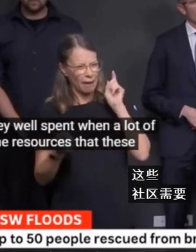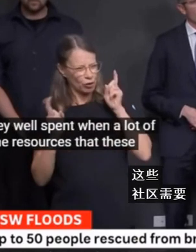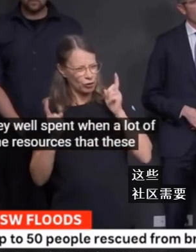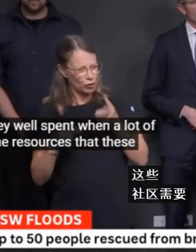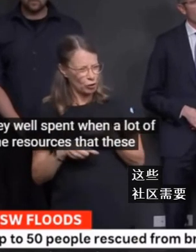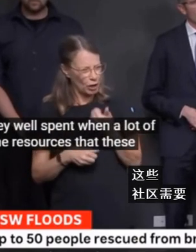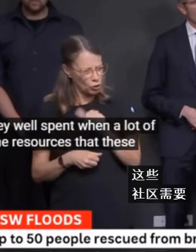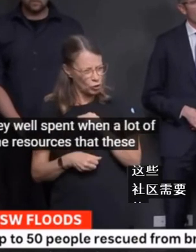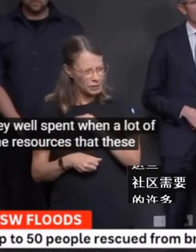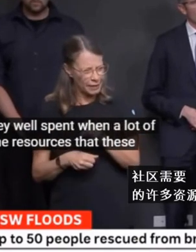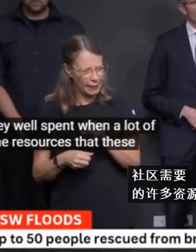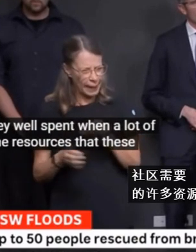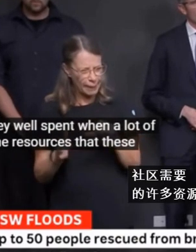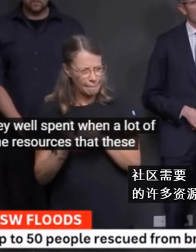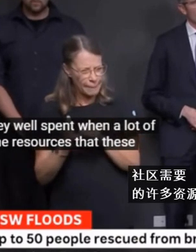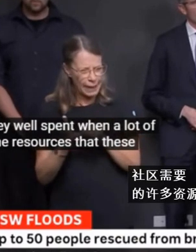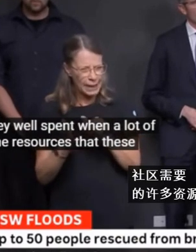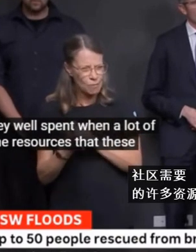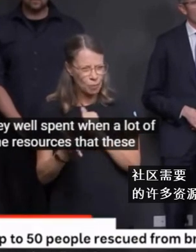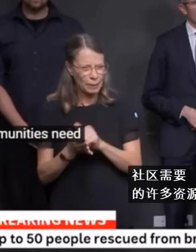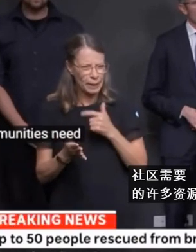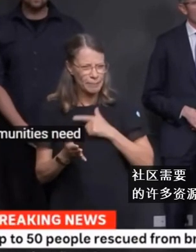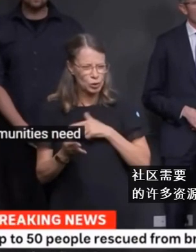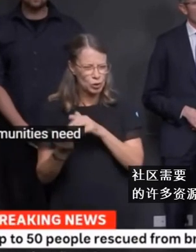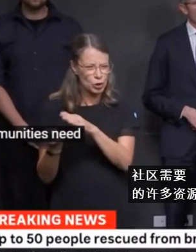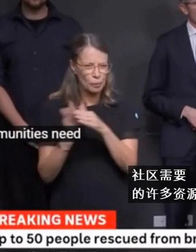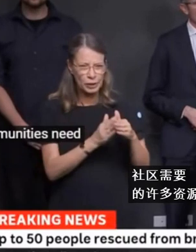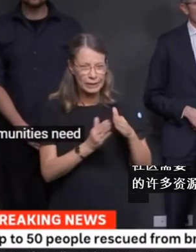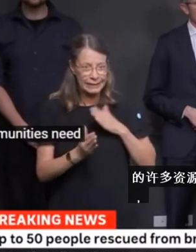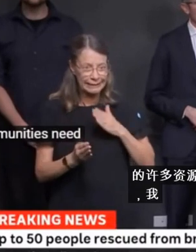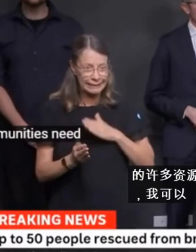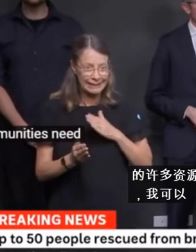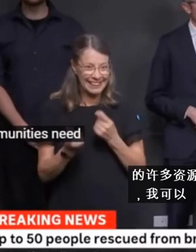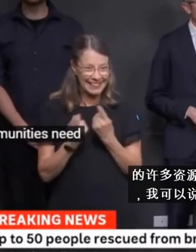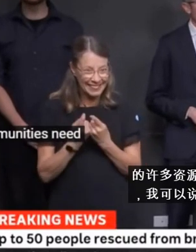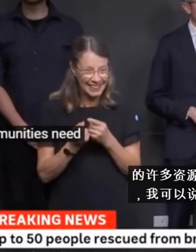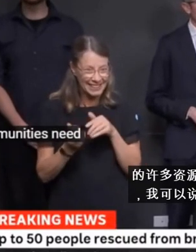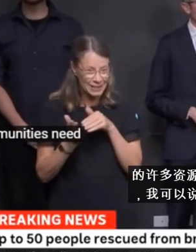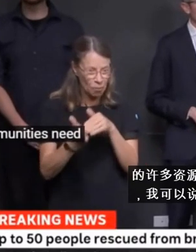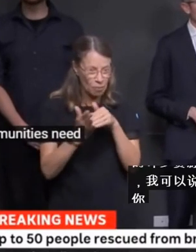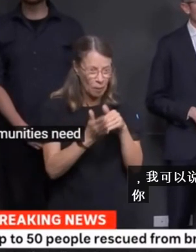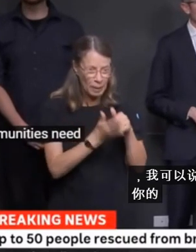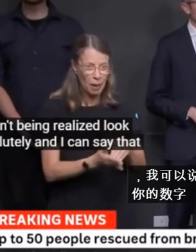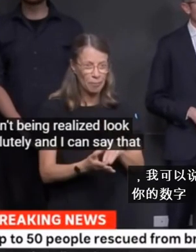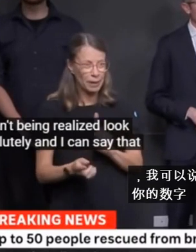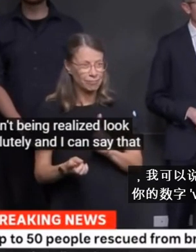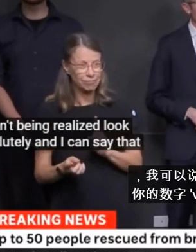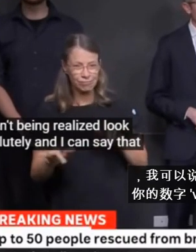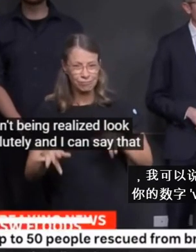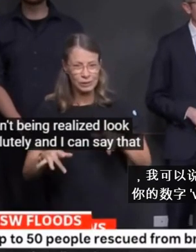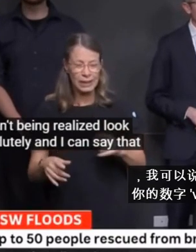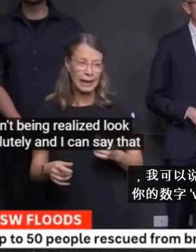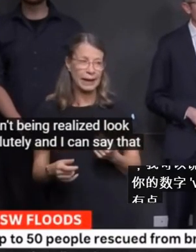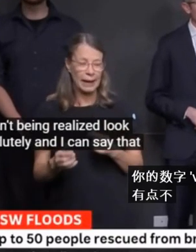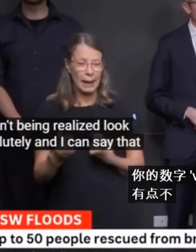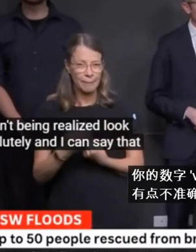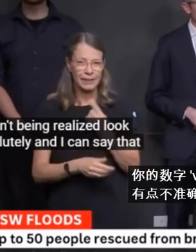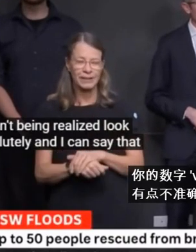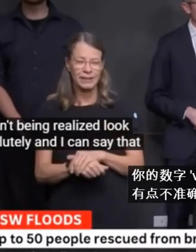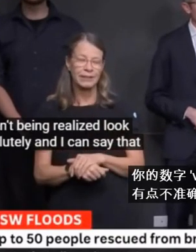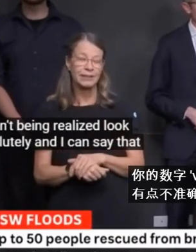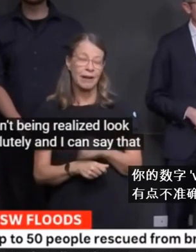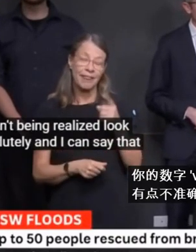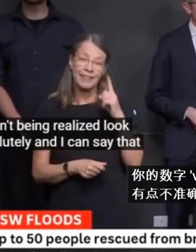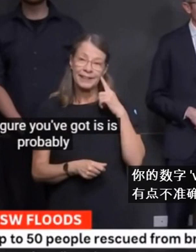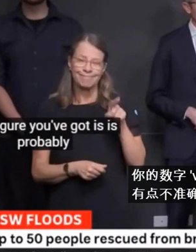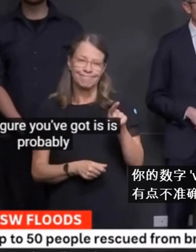communities need aren't being realised? Oh, look, absolutely, and I can say that the figure you've got is probably a little inaccurate,